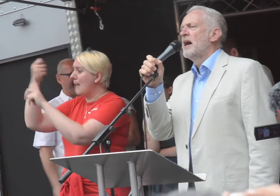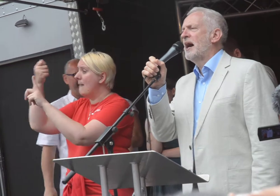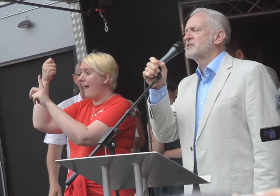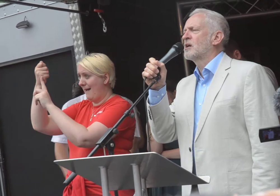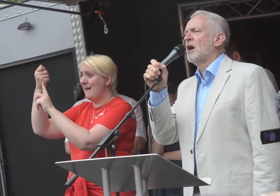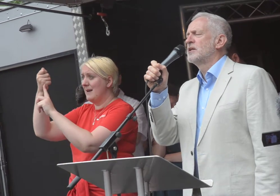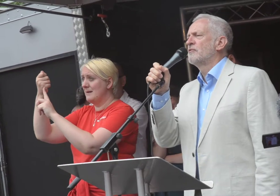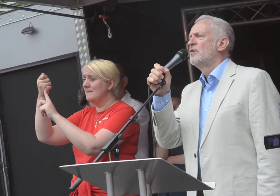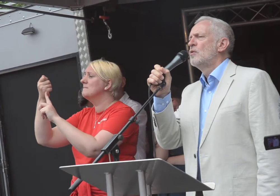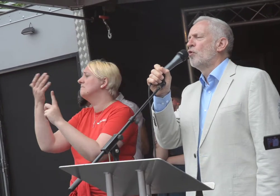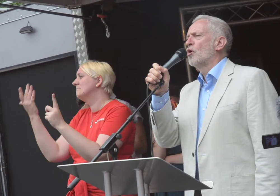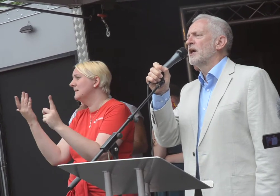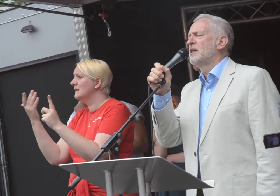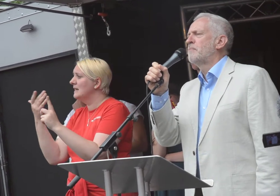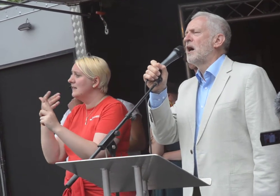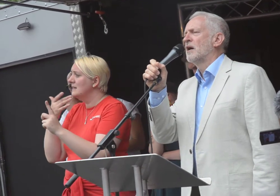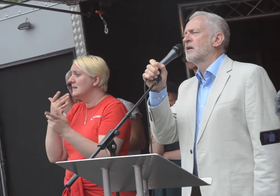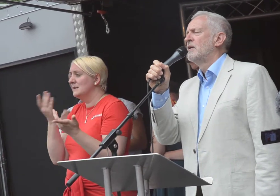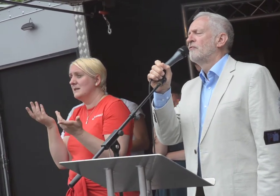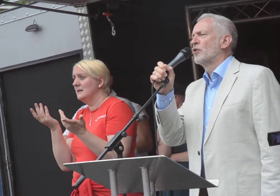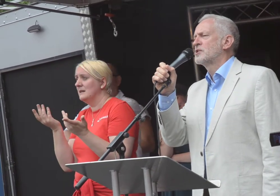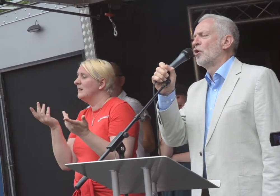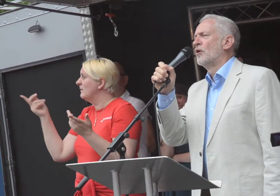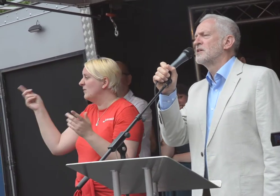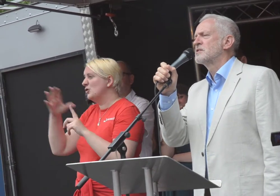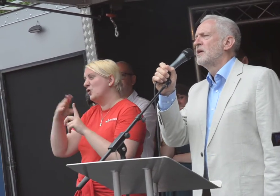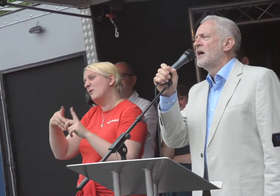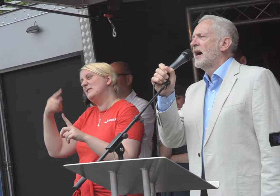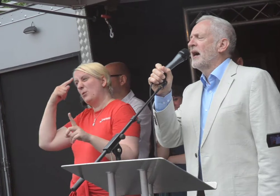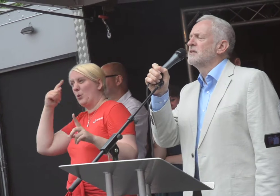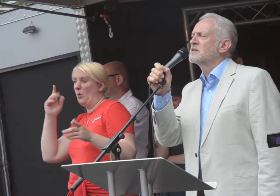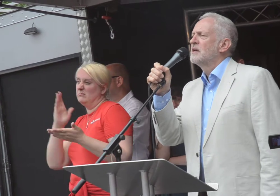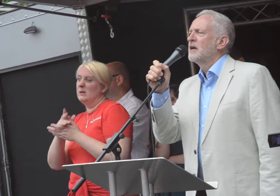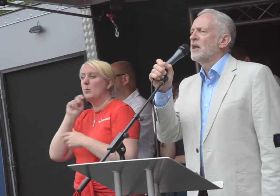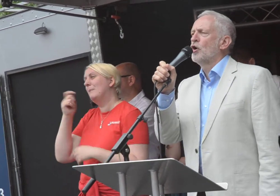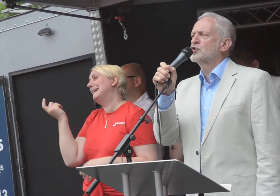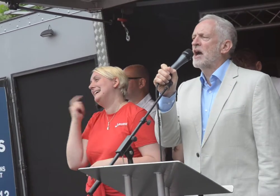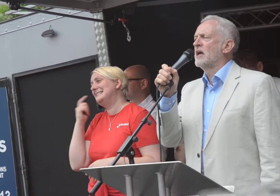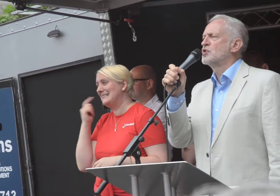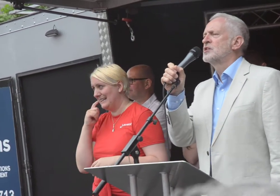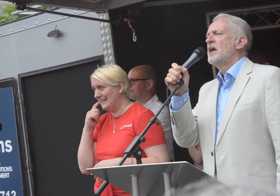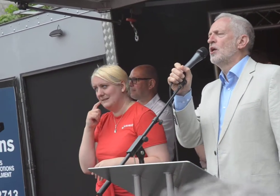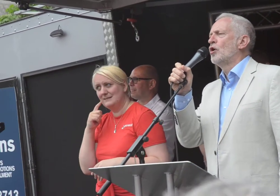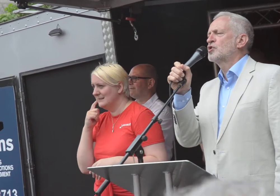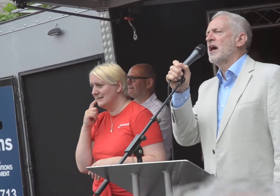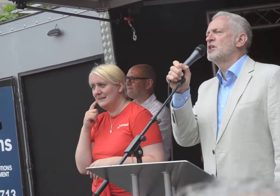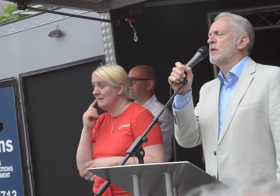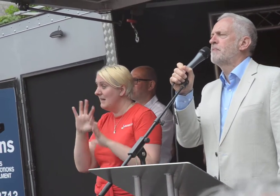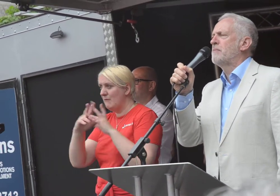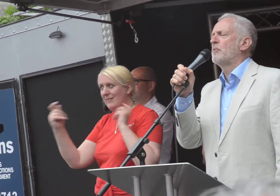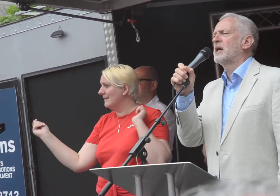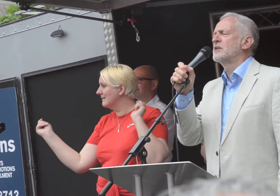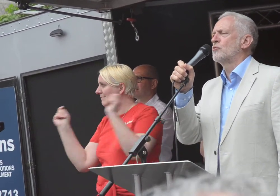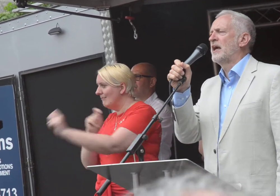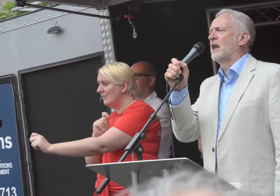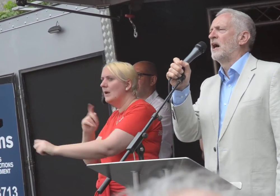presented as a kind of walk in the park for the Tories. And it all changed. It all changed when